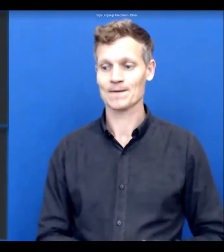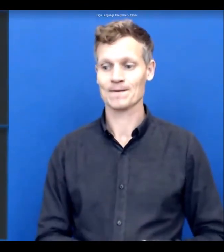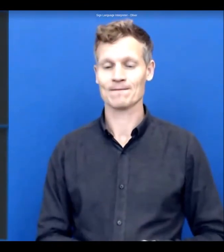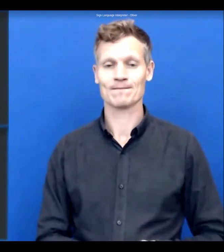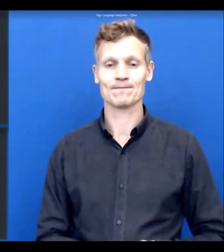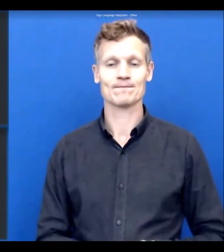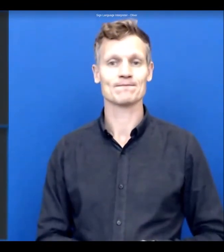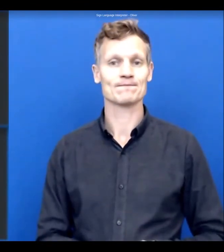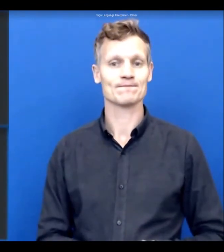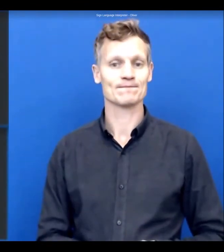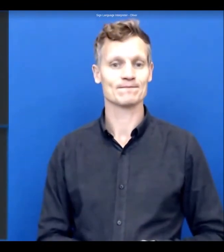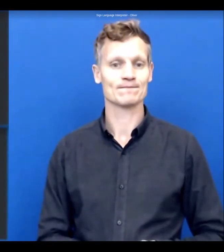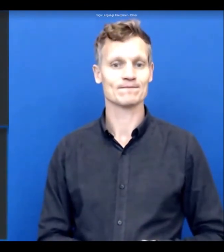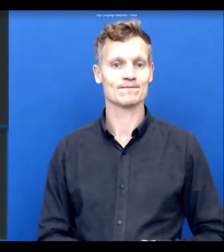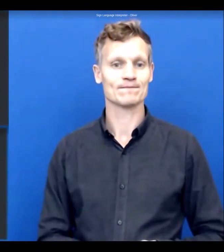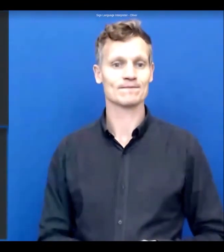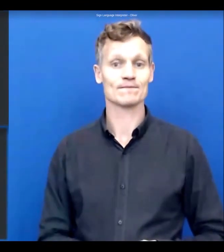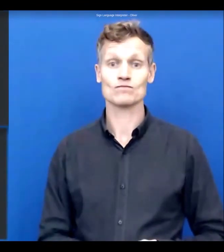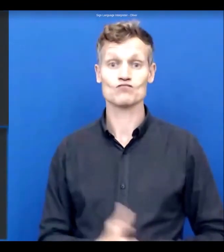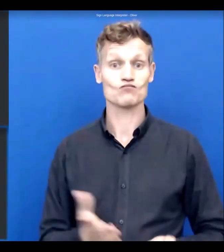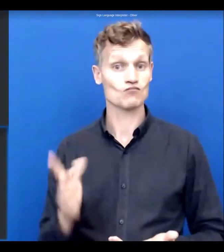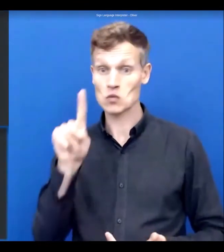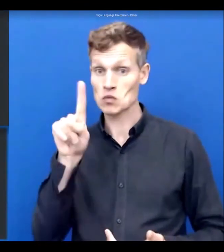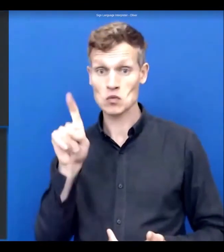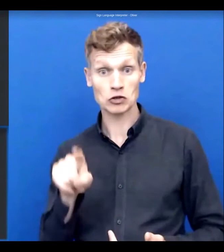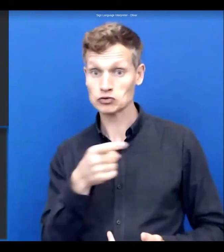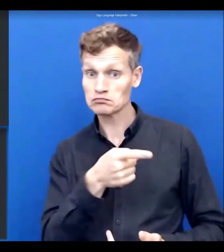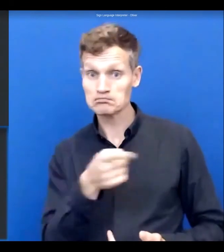Okay, we have no other questions. So